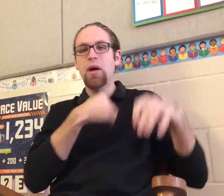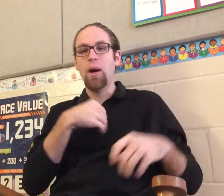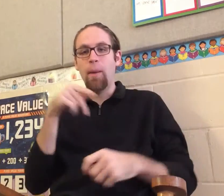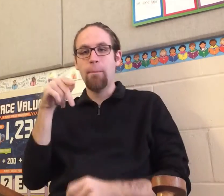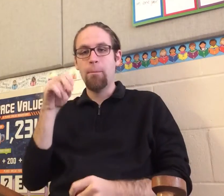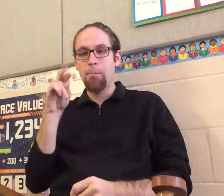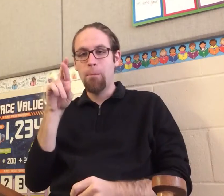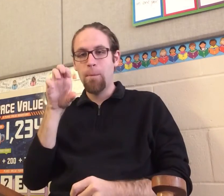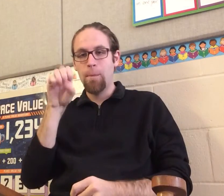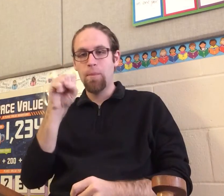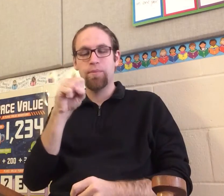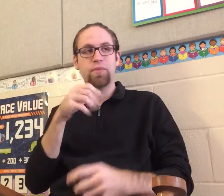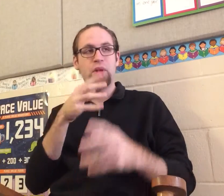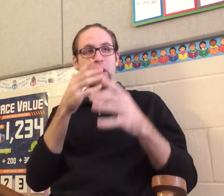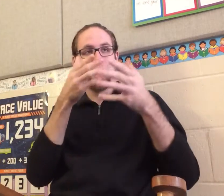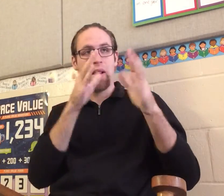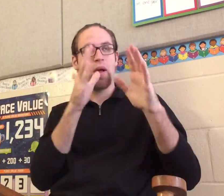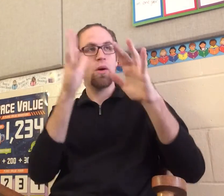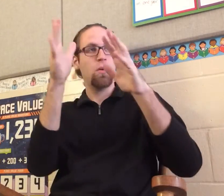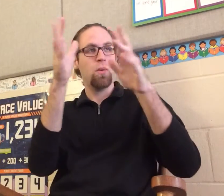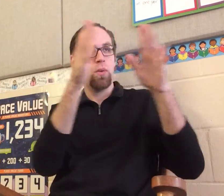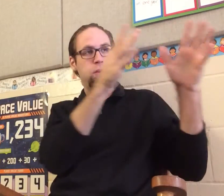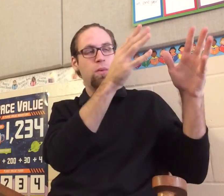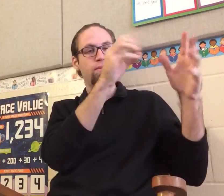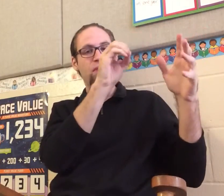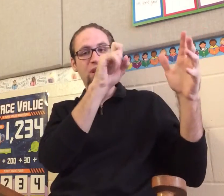in and carbon dioxide out.